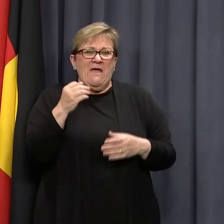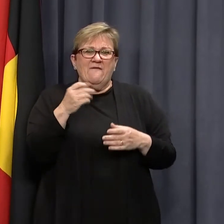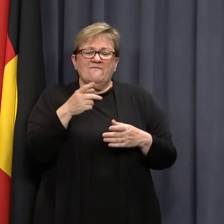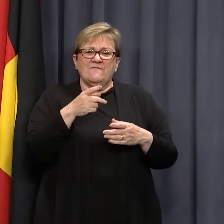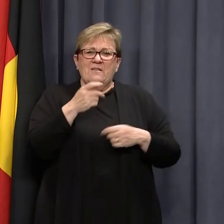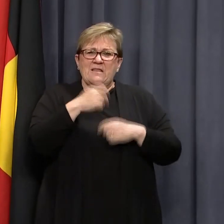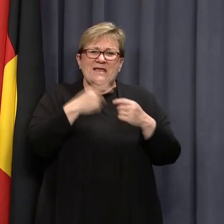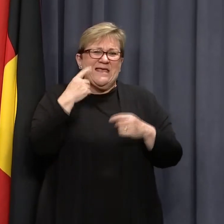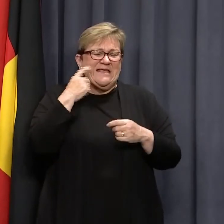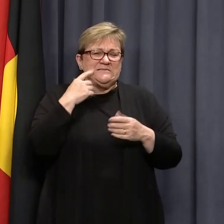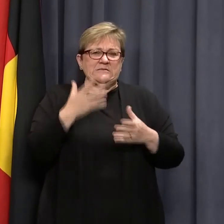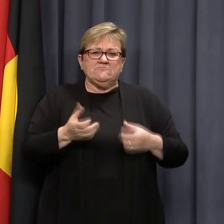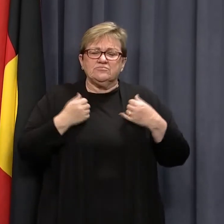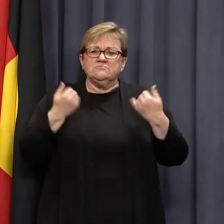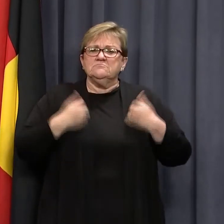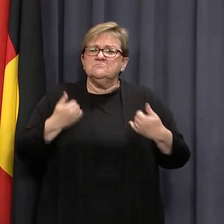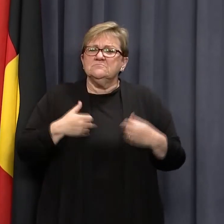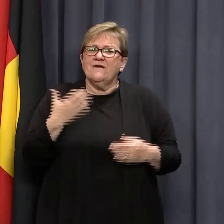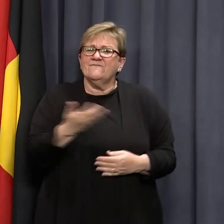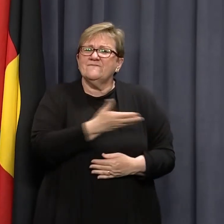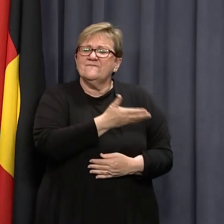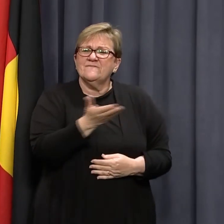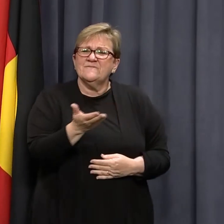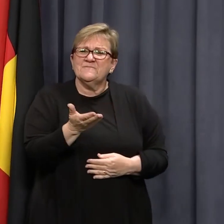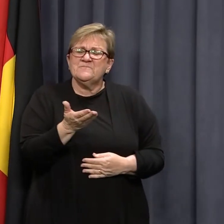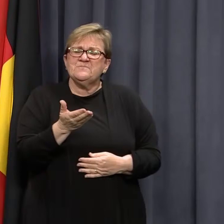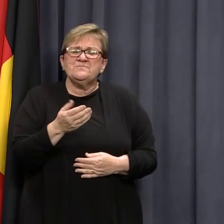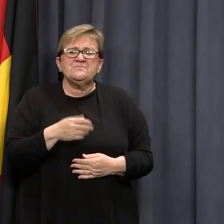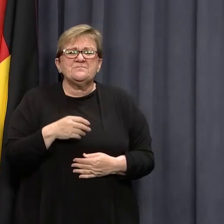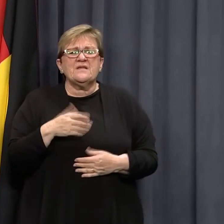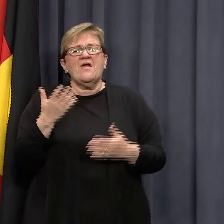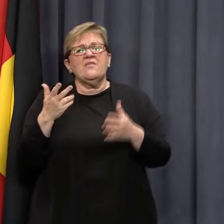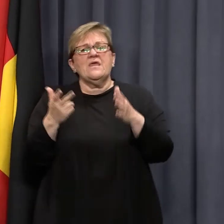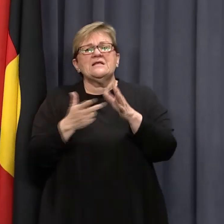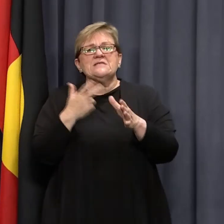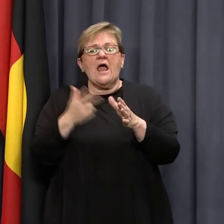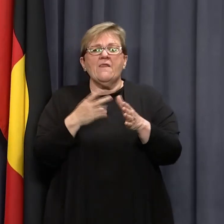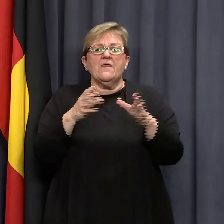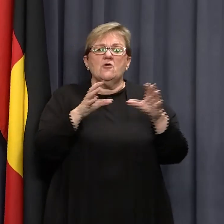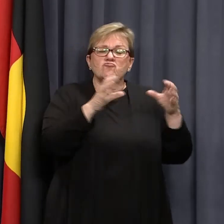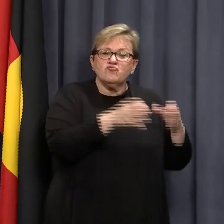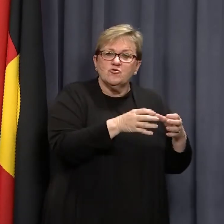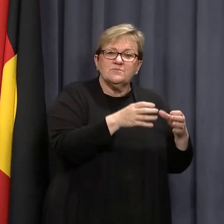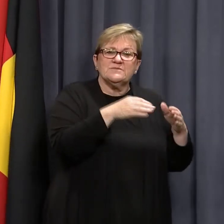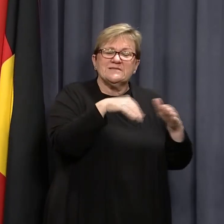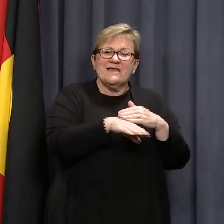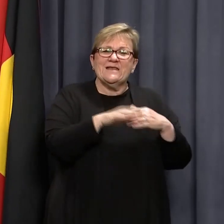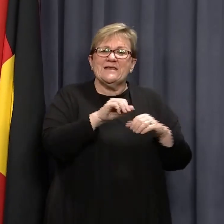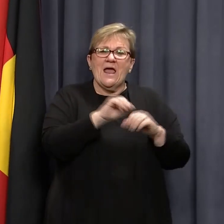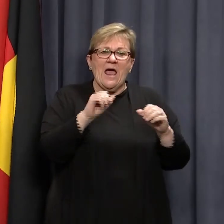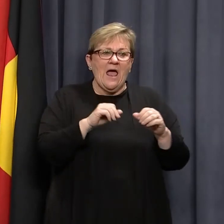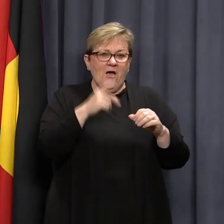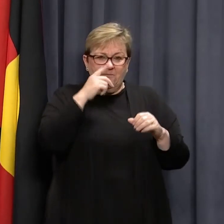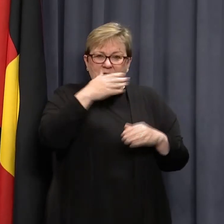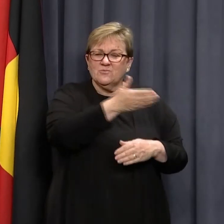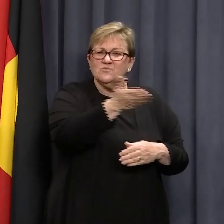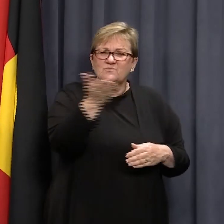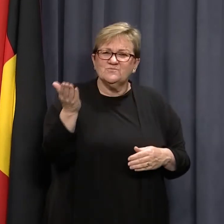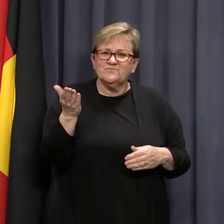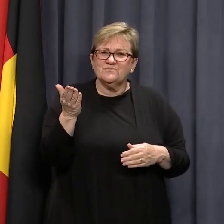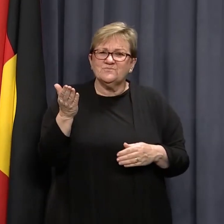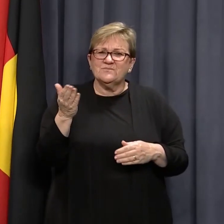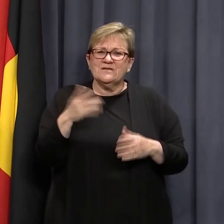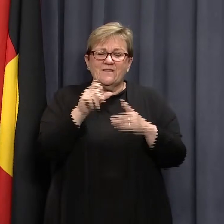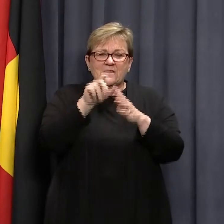makes them far more susceptible. And then there are obviously other more vulnerable groups within our population, in